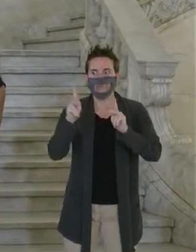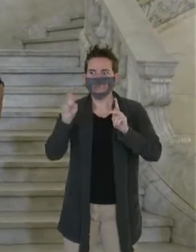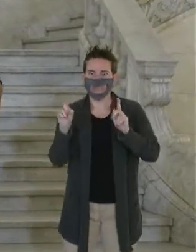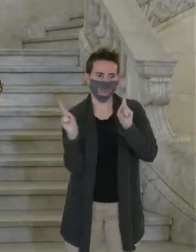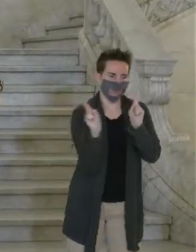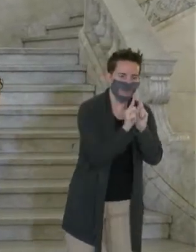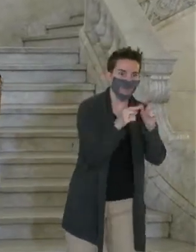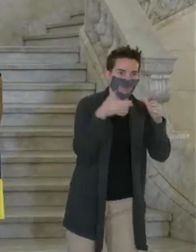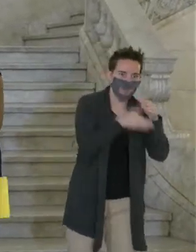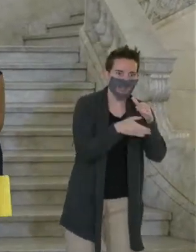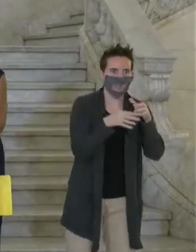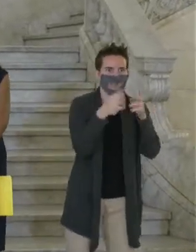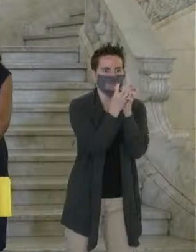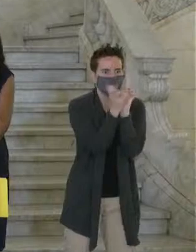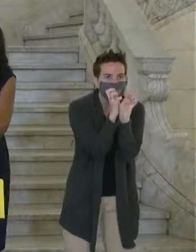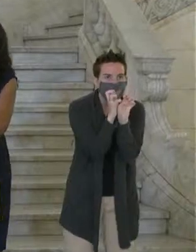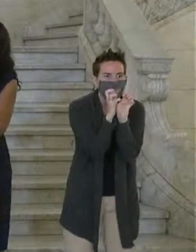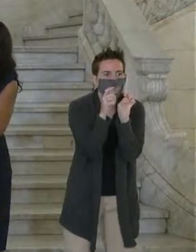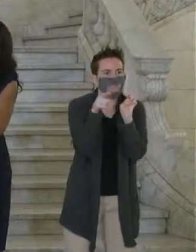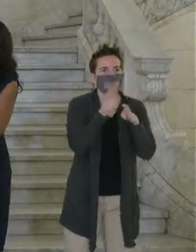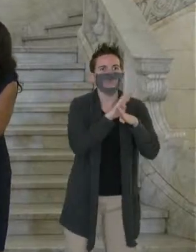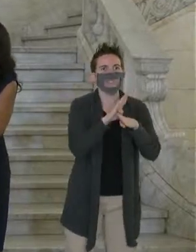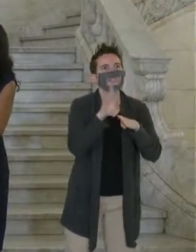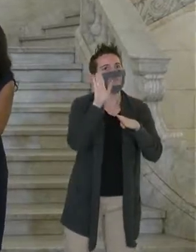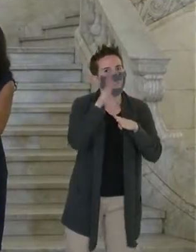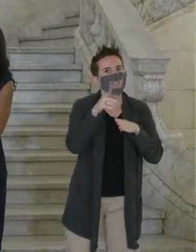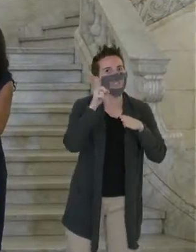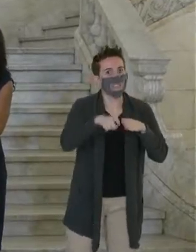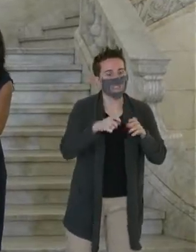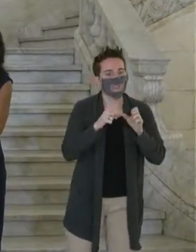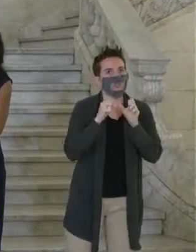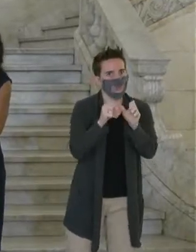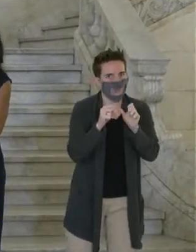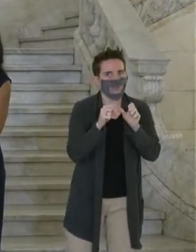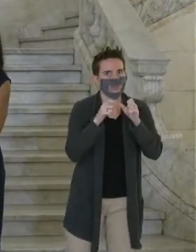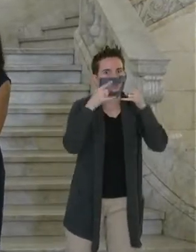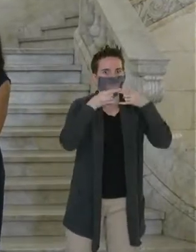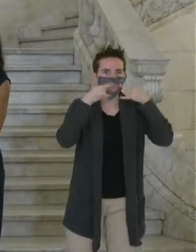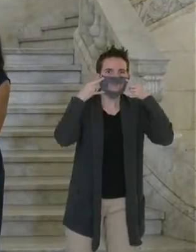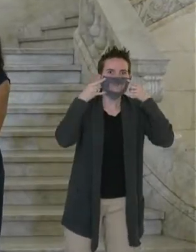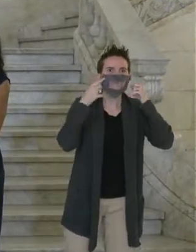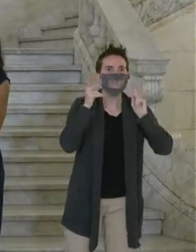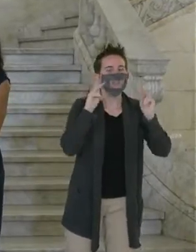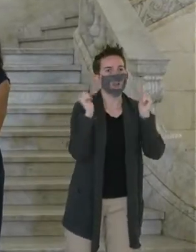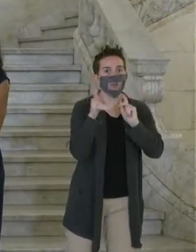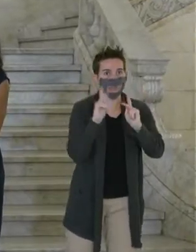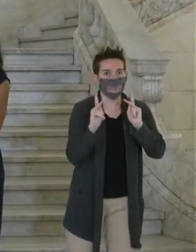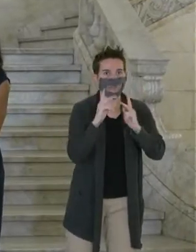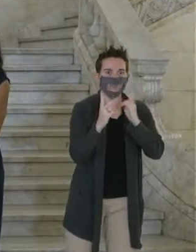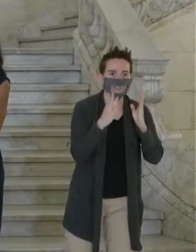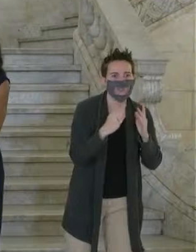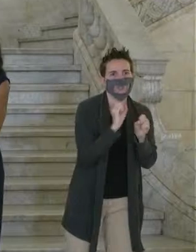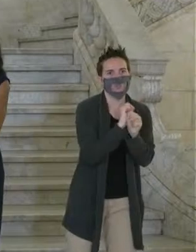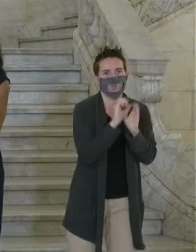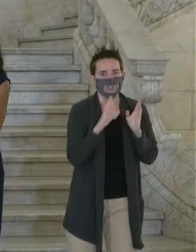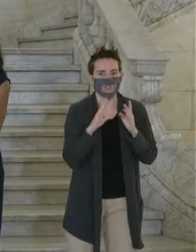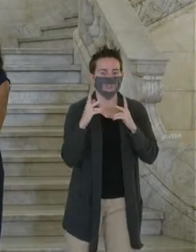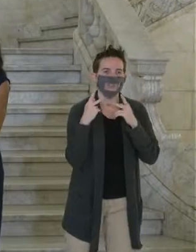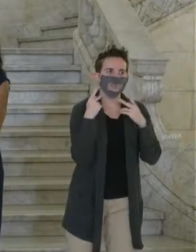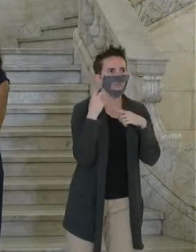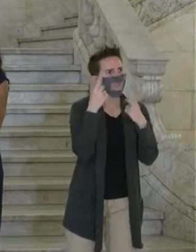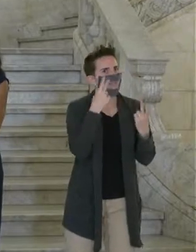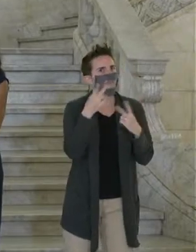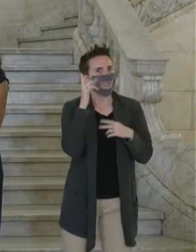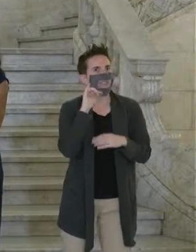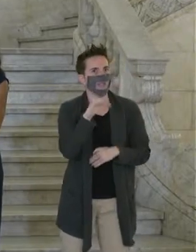together in close quarters, will continue to require folks to wear masks, and they have the right to do that, and we expect that to